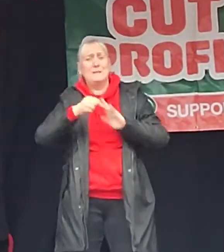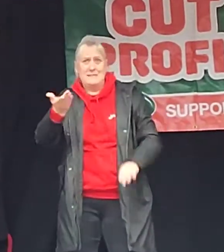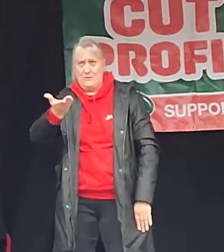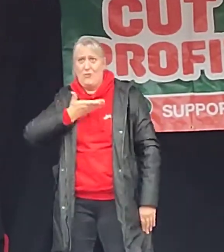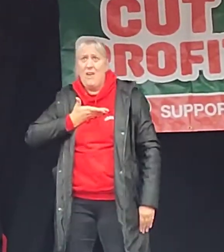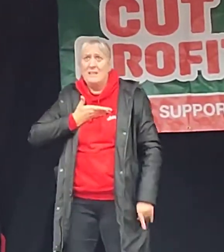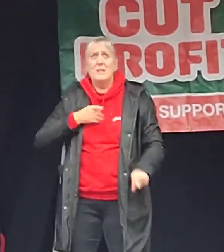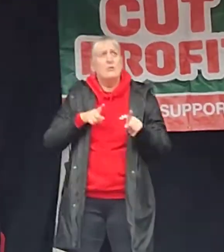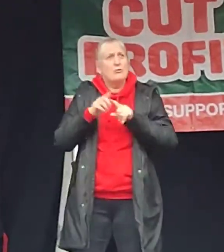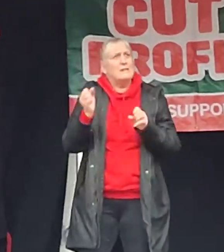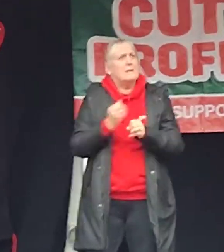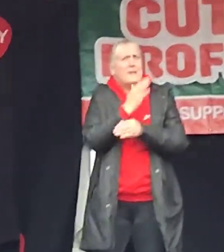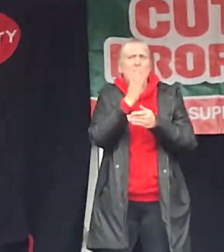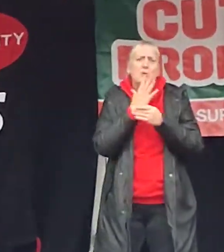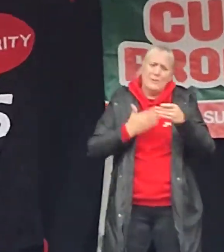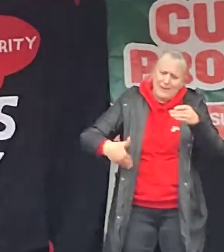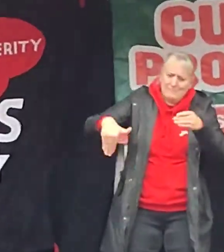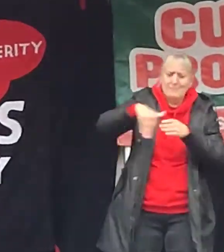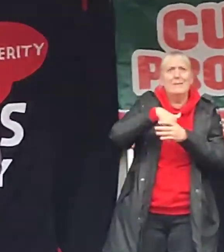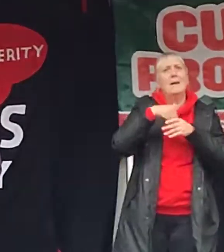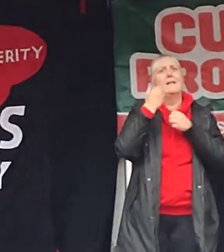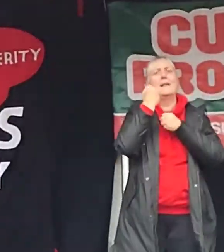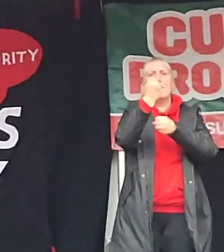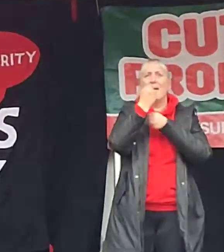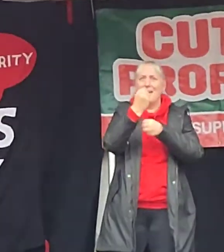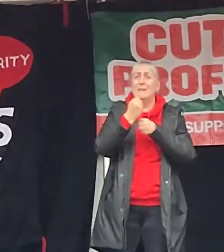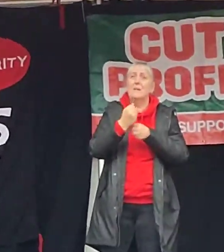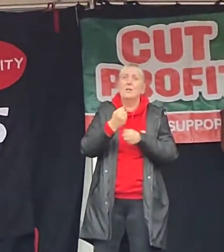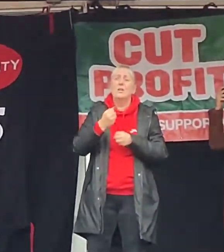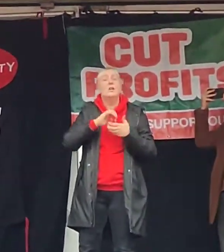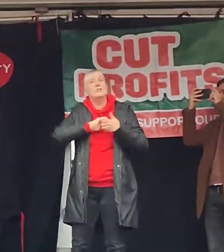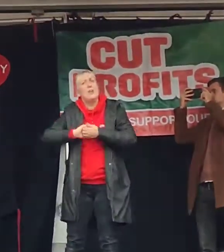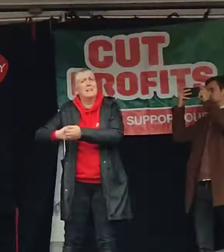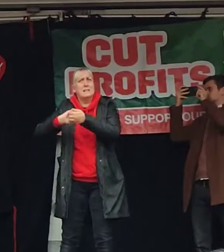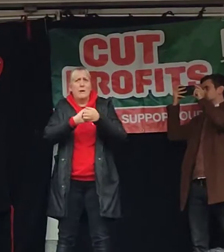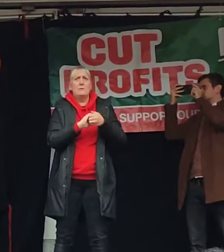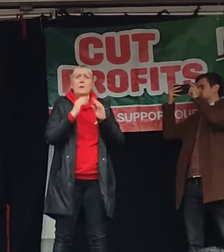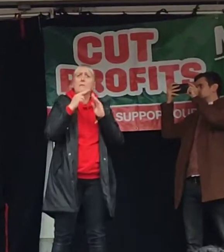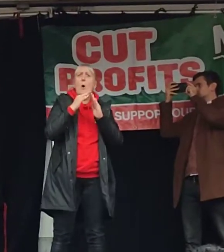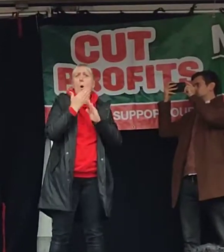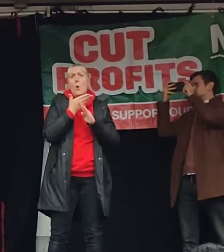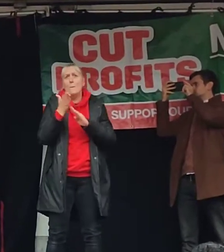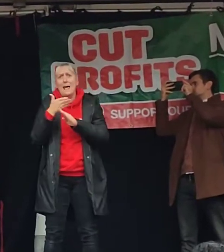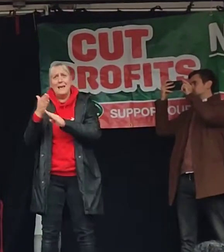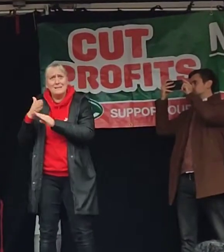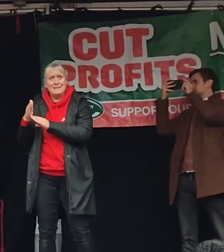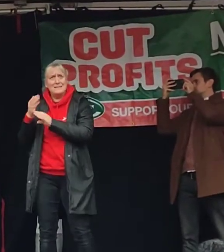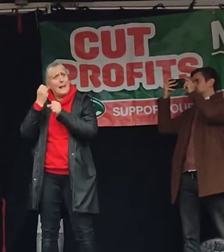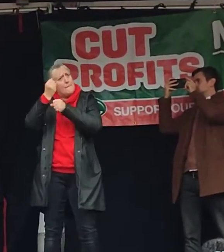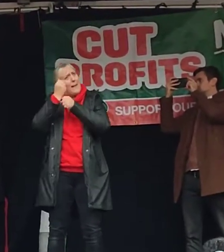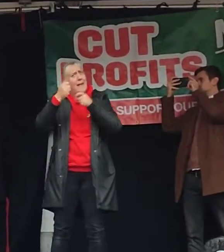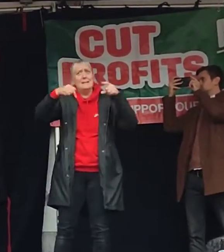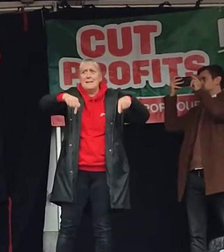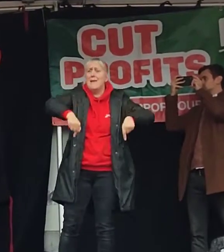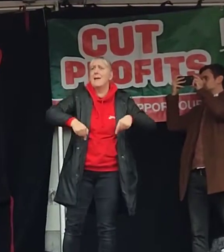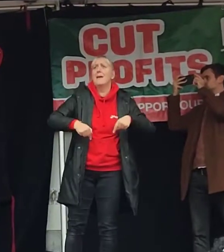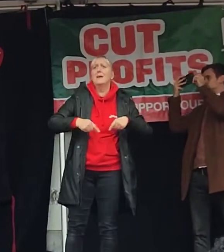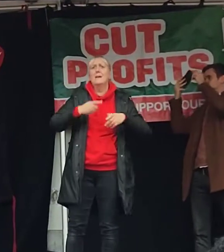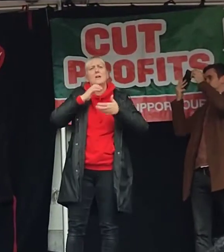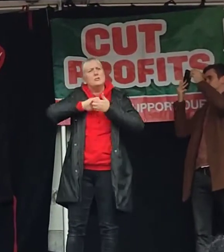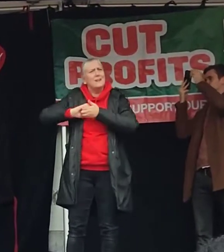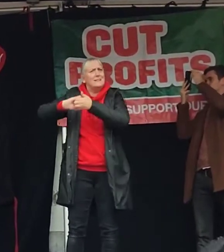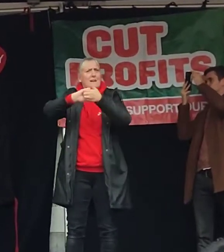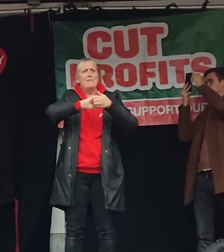sure they are part of our campaign. Solidarity with those homeless campaigns that are here. Solidarity with